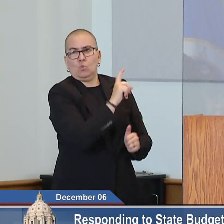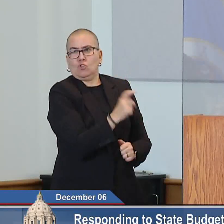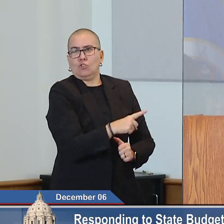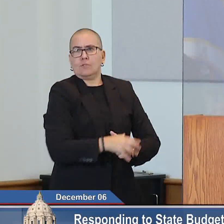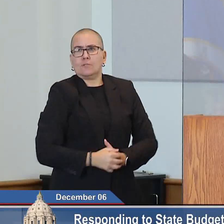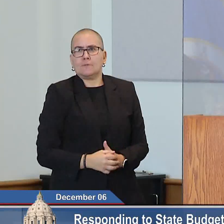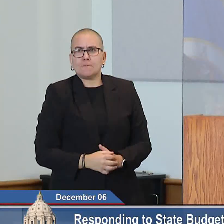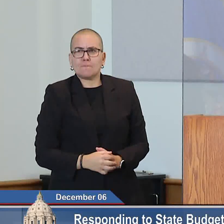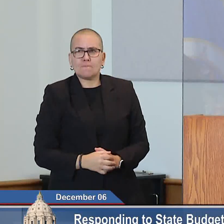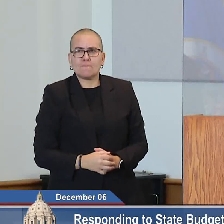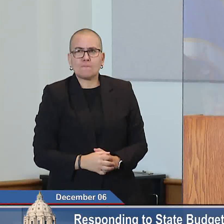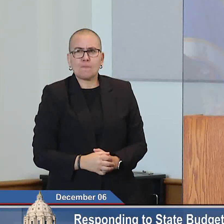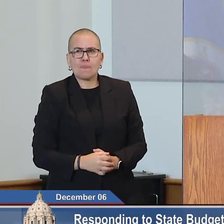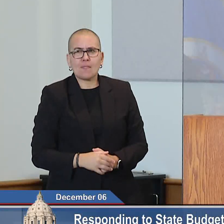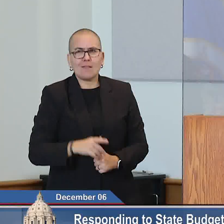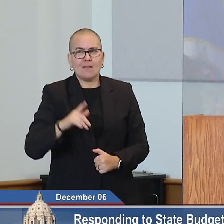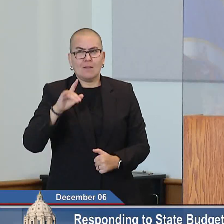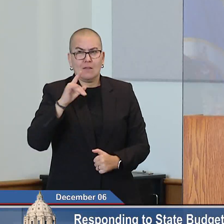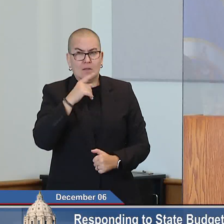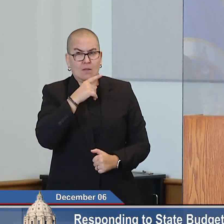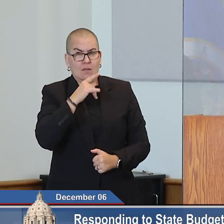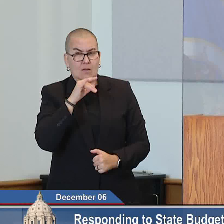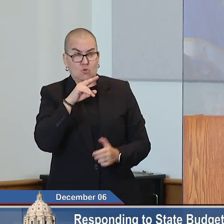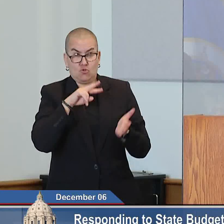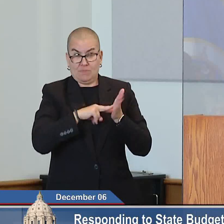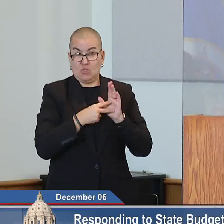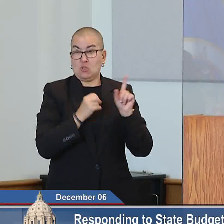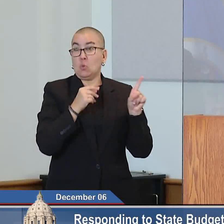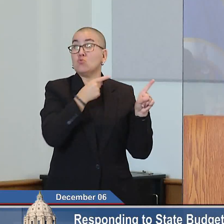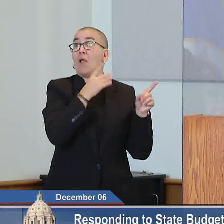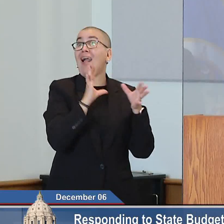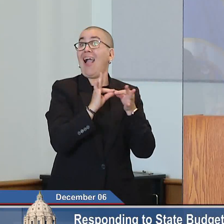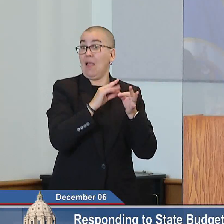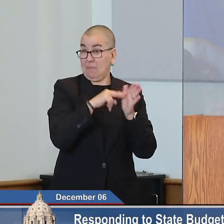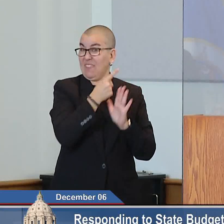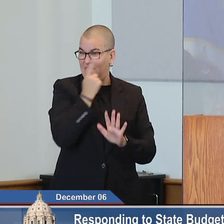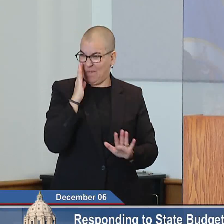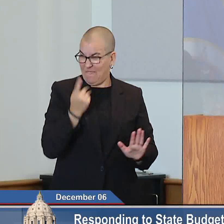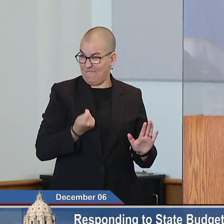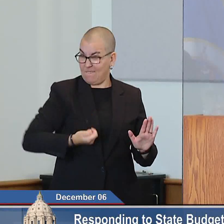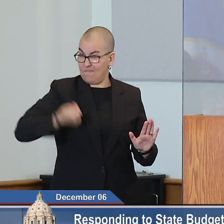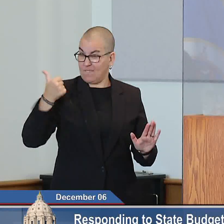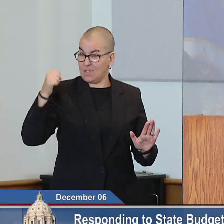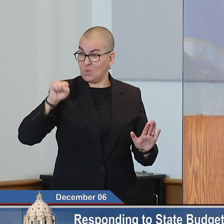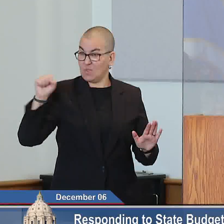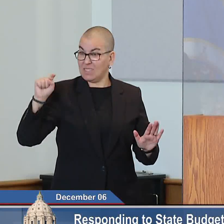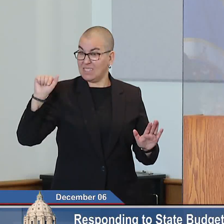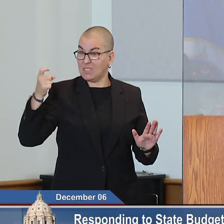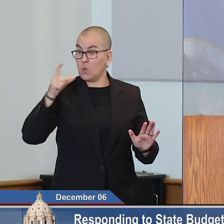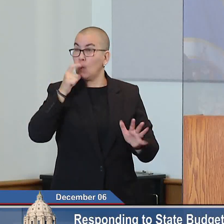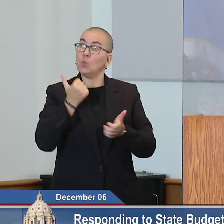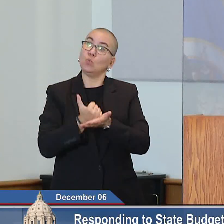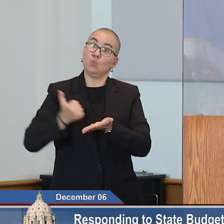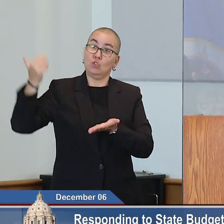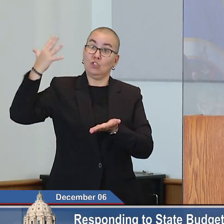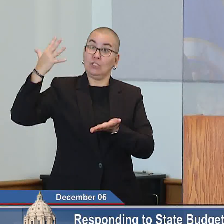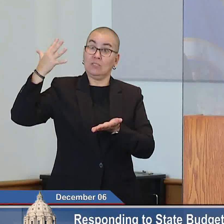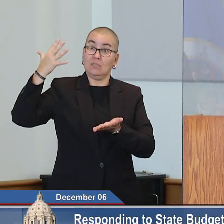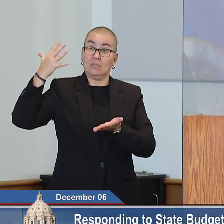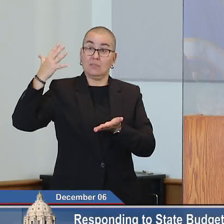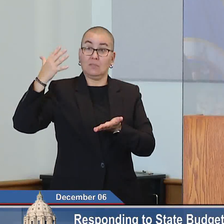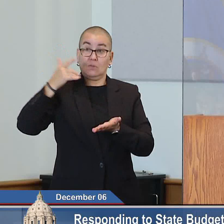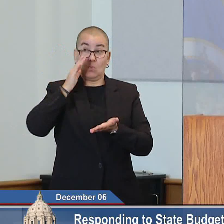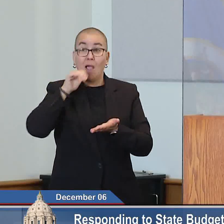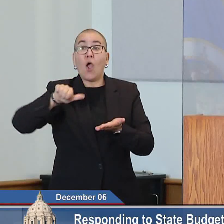from total elimination of the Social Security Income Tax, especially for the wealthiest, and then also any other taxes you would consider